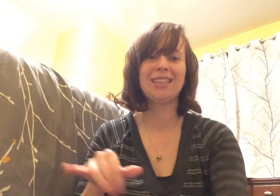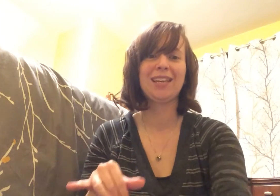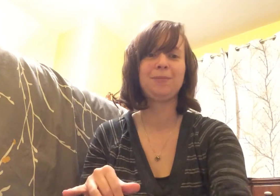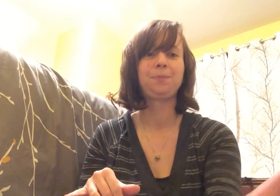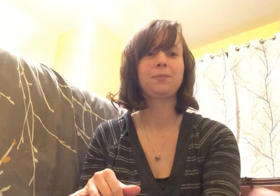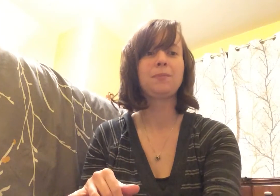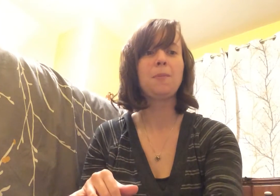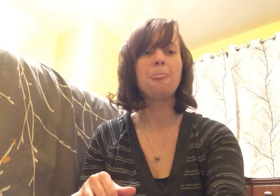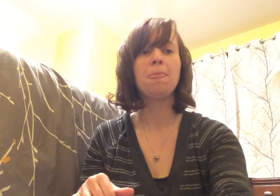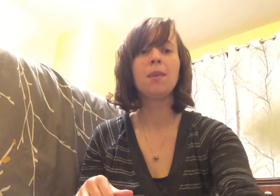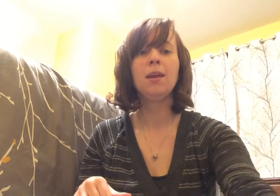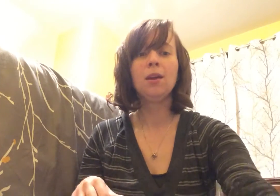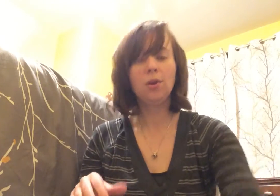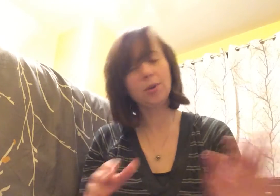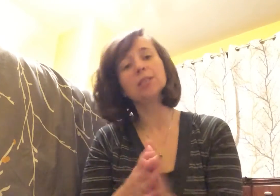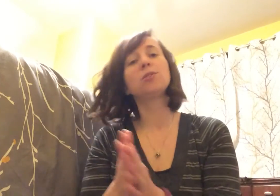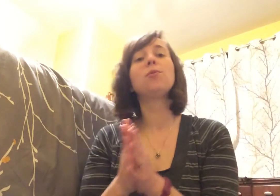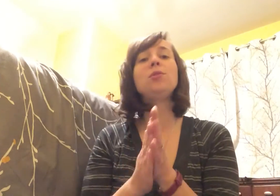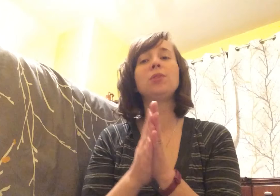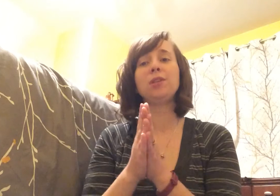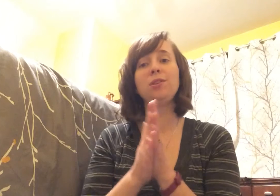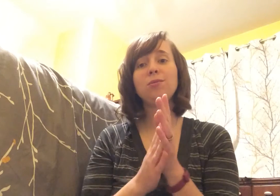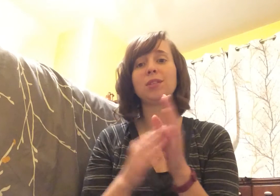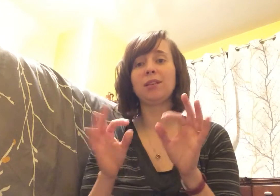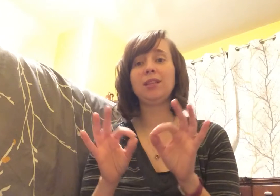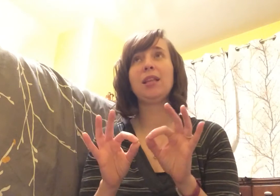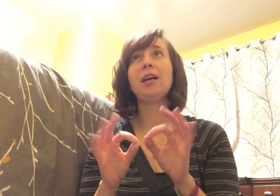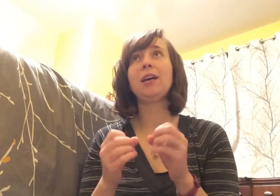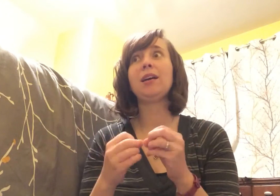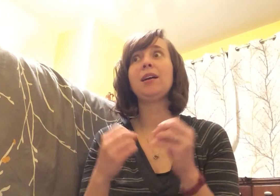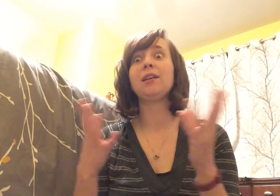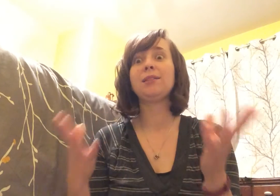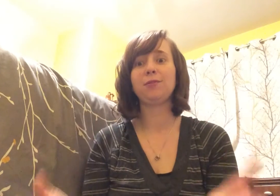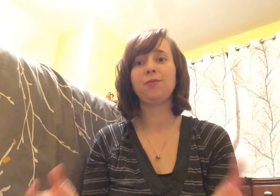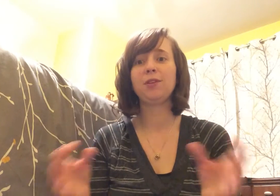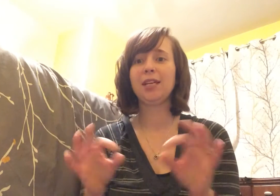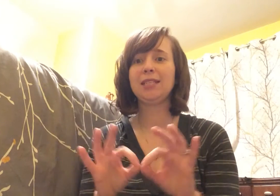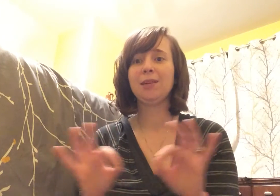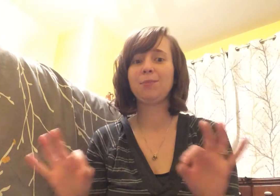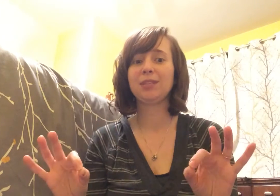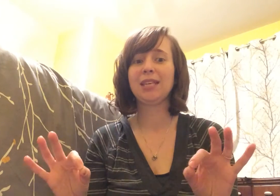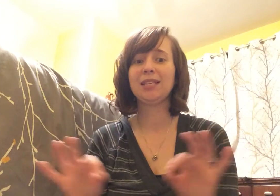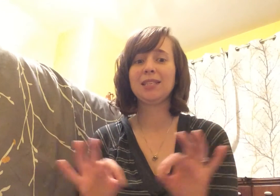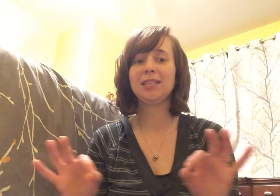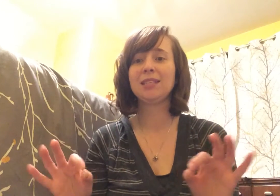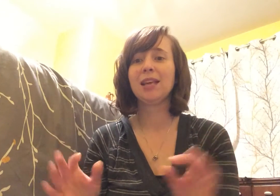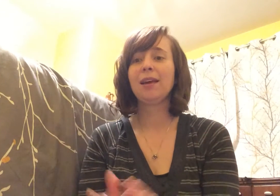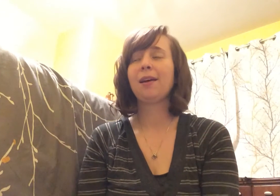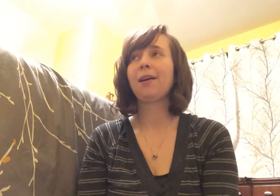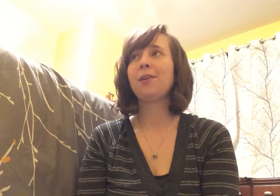that. Okay, so you can use a lot of different example sentences